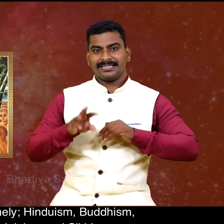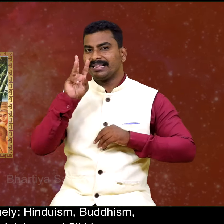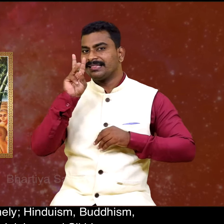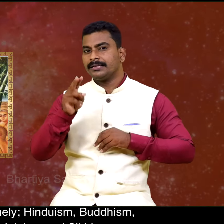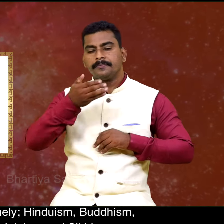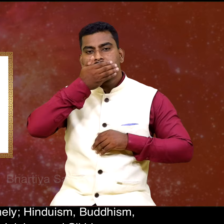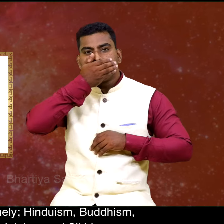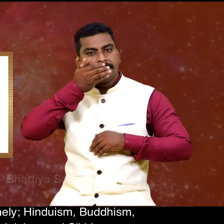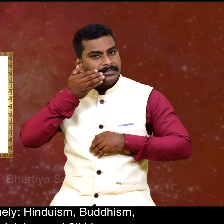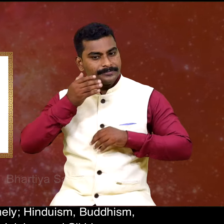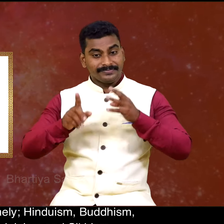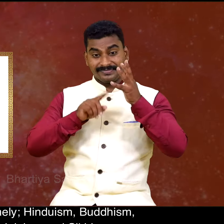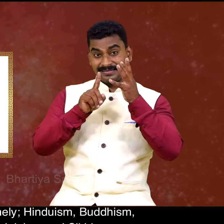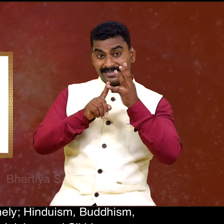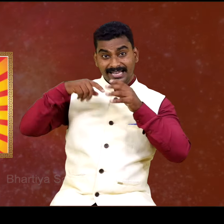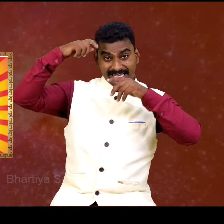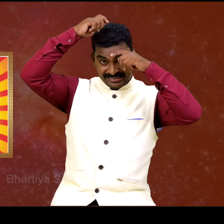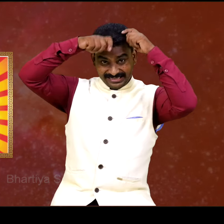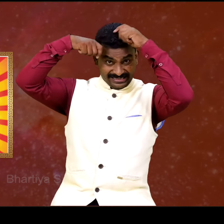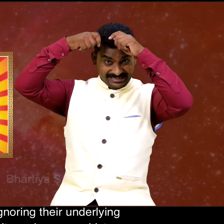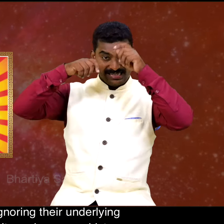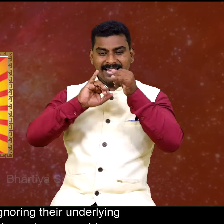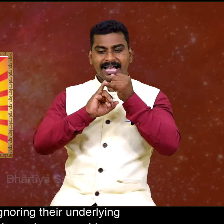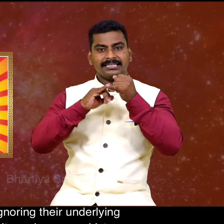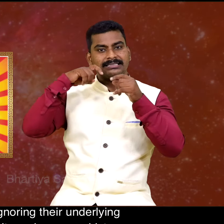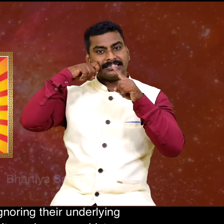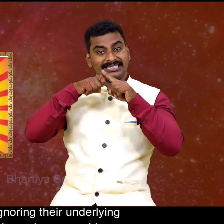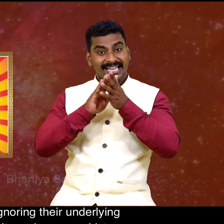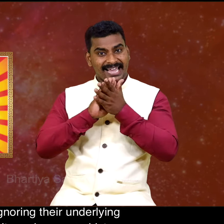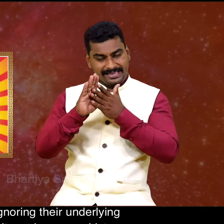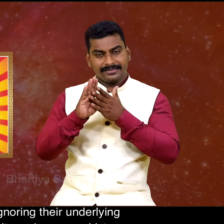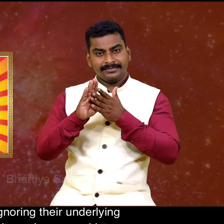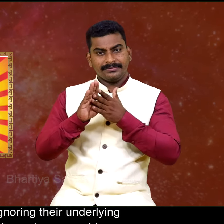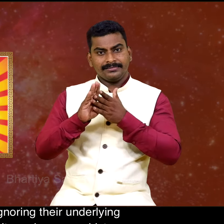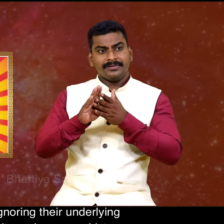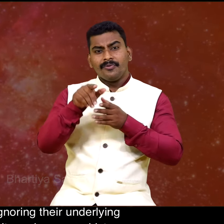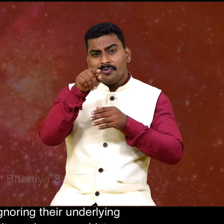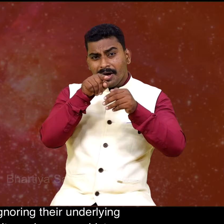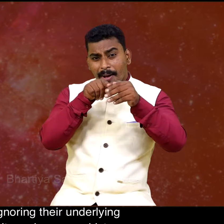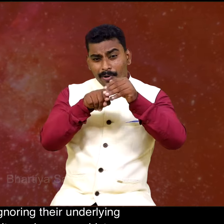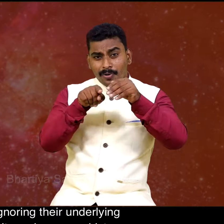Jainism, and Sikhism, ignoring their underlying unity and common